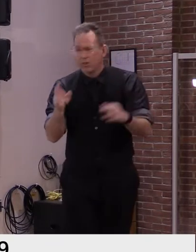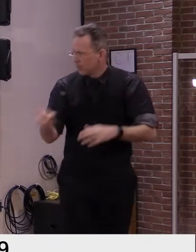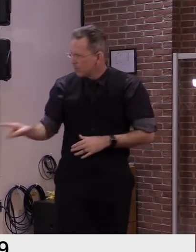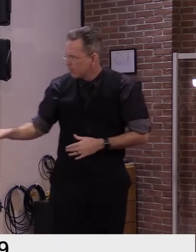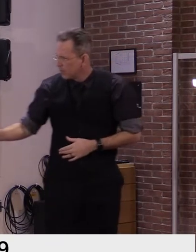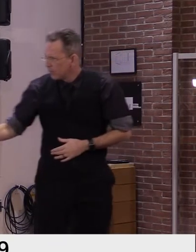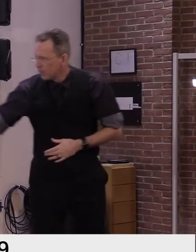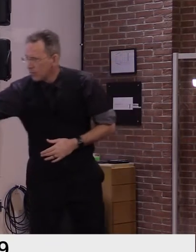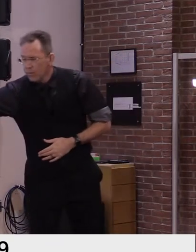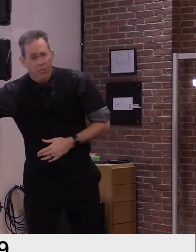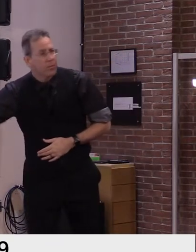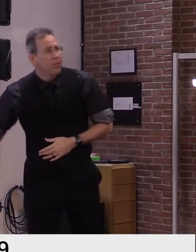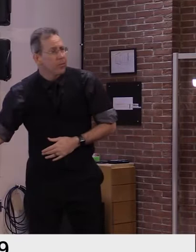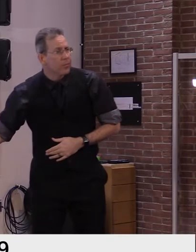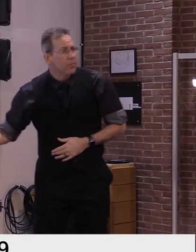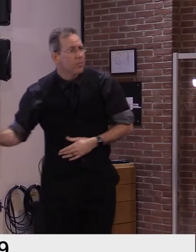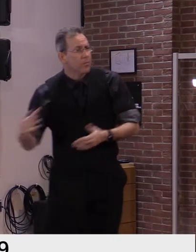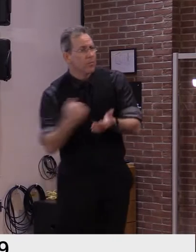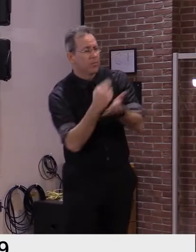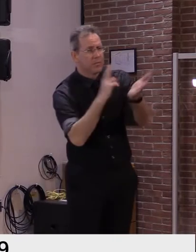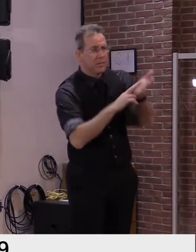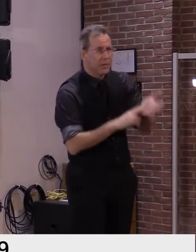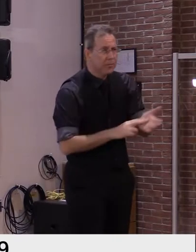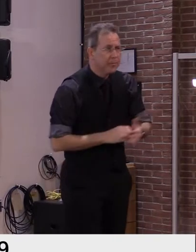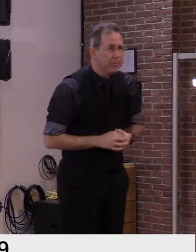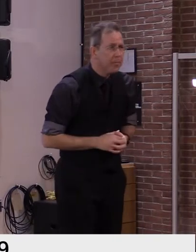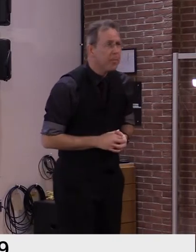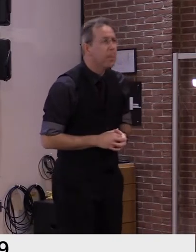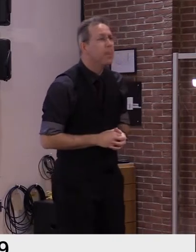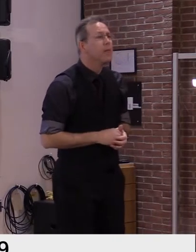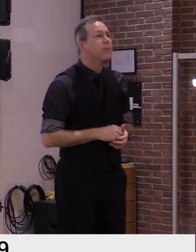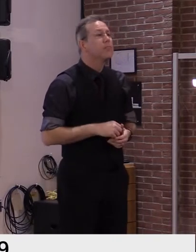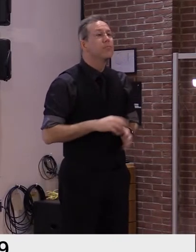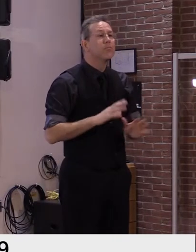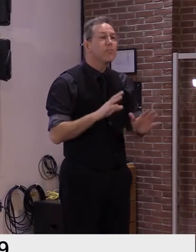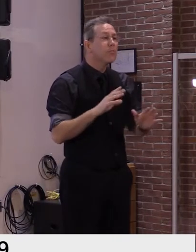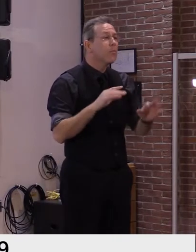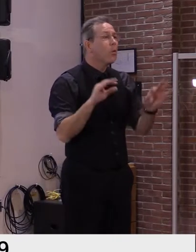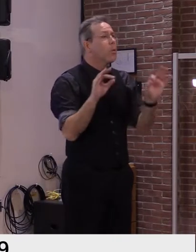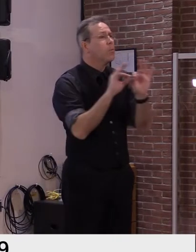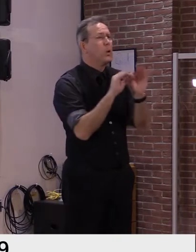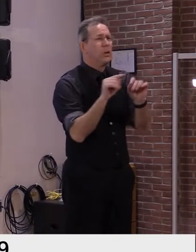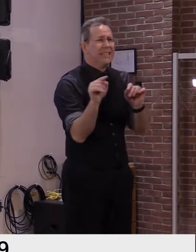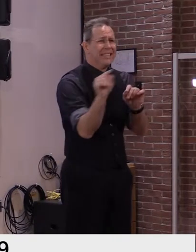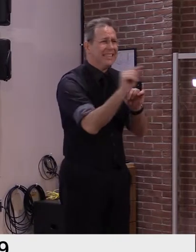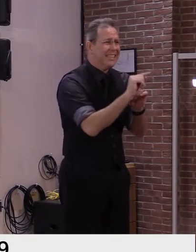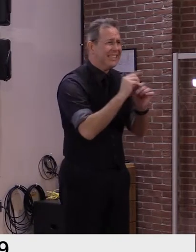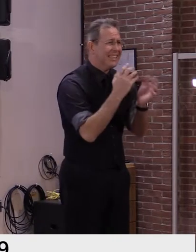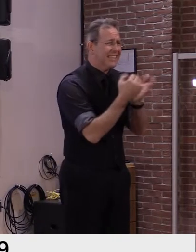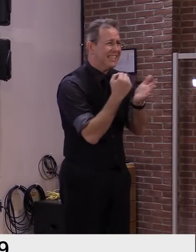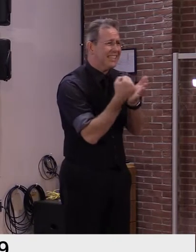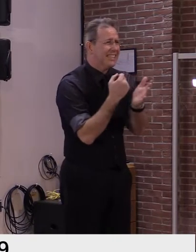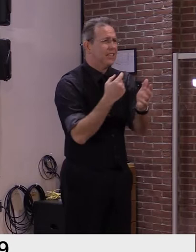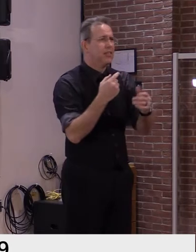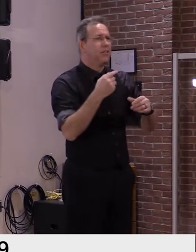healthvermont.gov/myvaccine. Overall, we've achieved an important milestone over the weekend. Today,